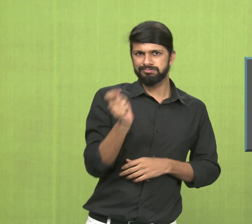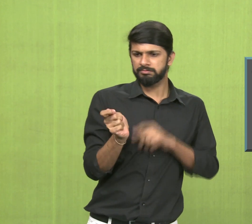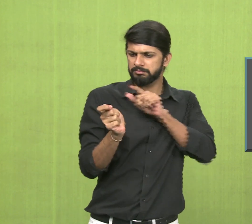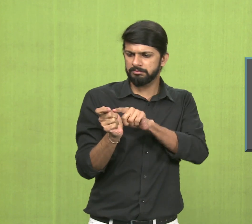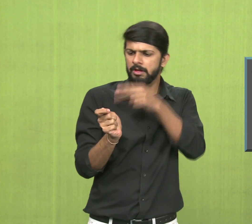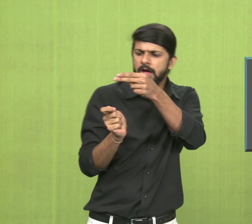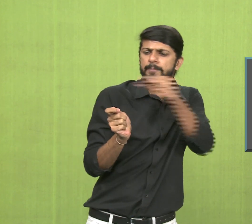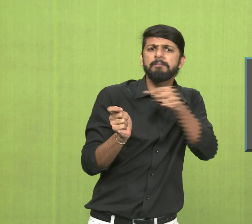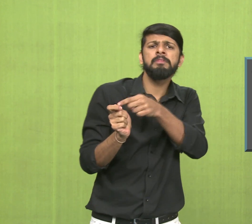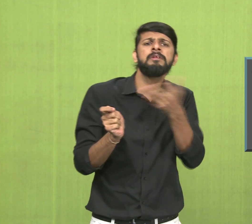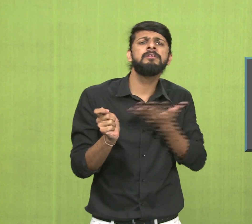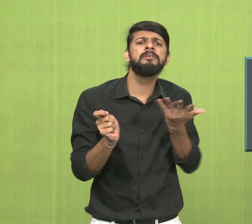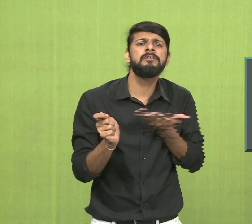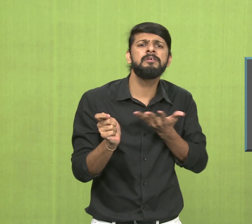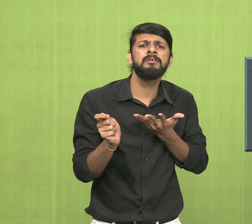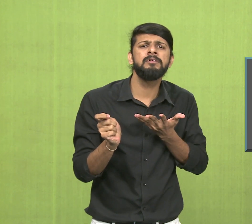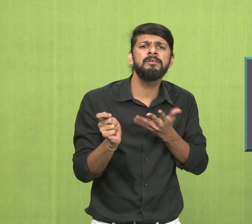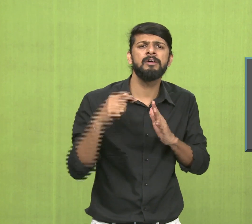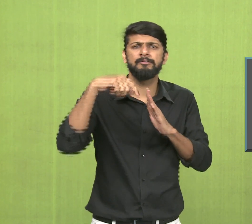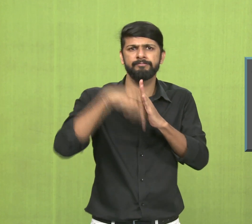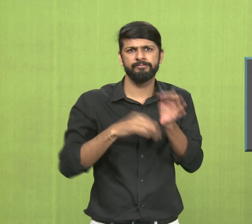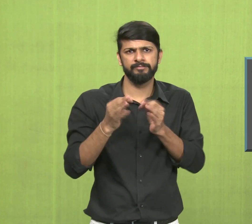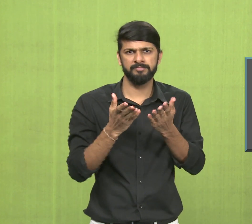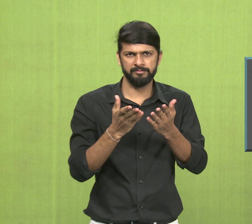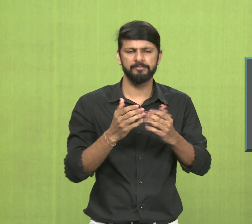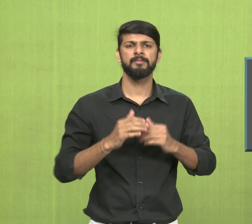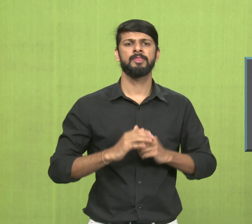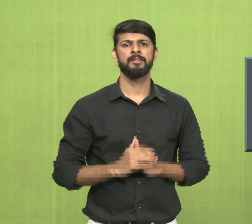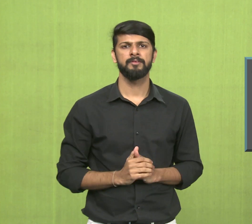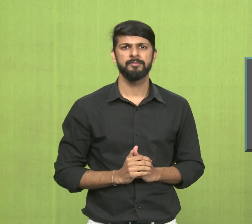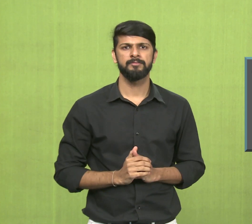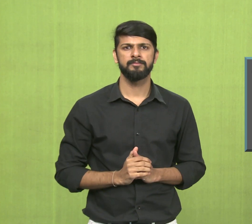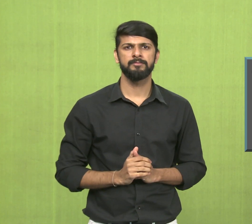is this particular figure named Padmapani Bodhisattva?